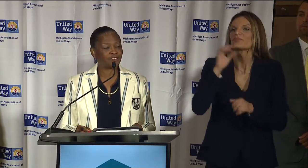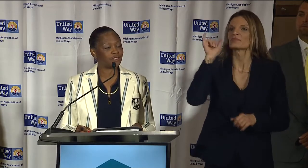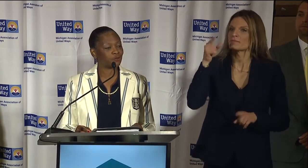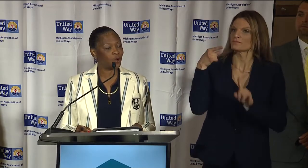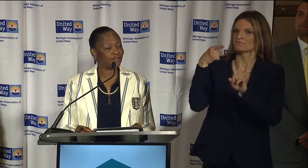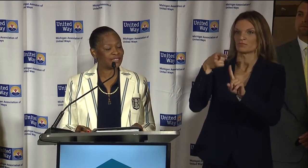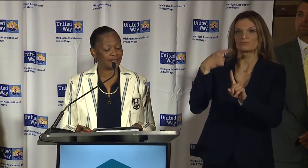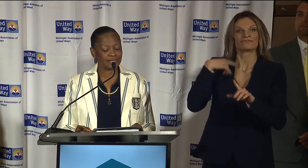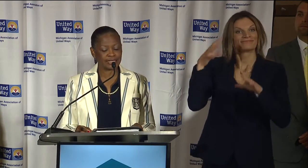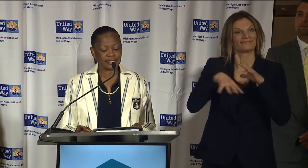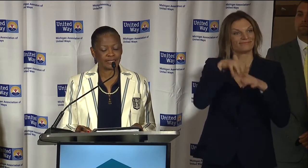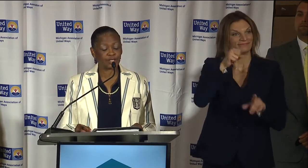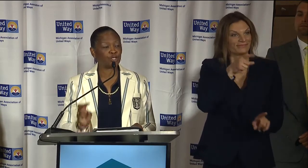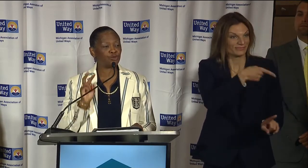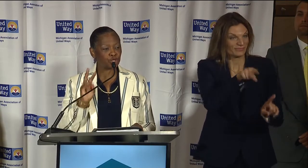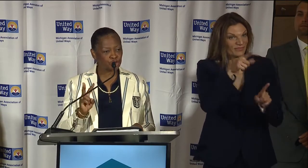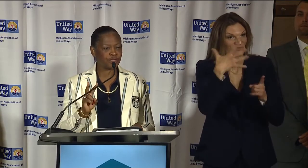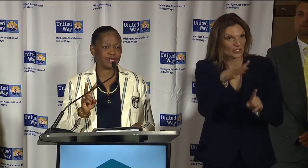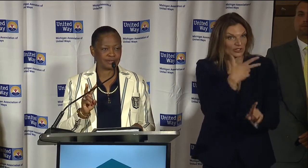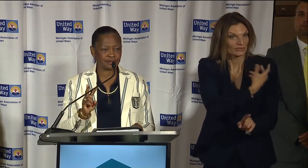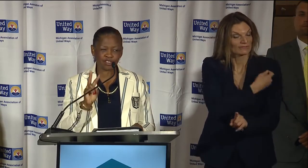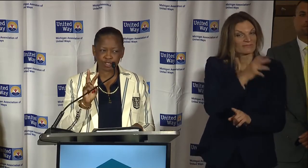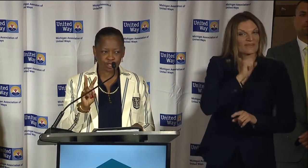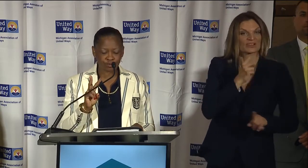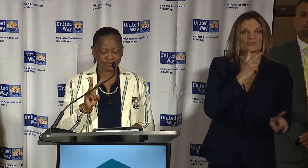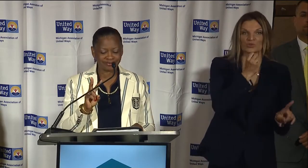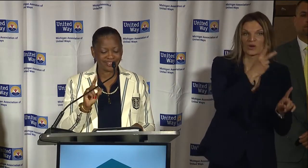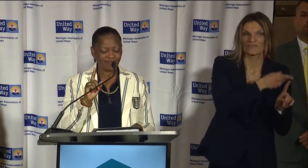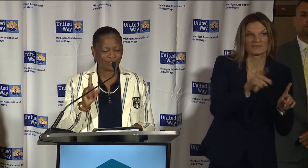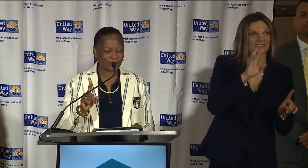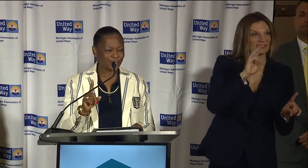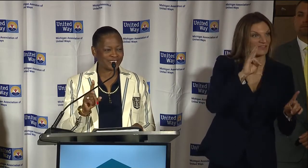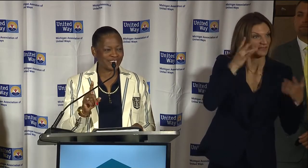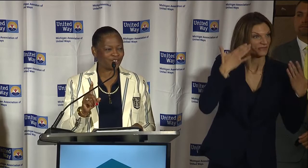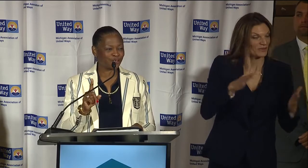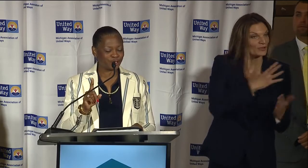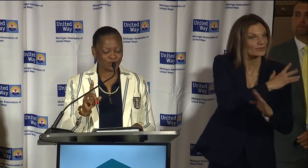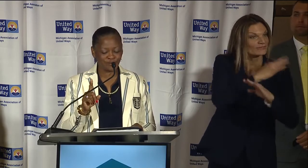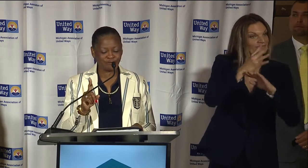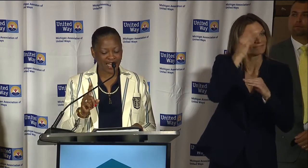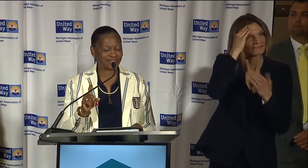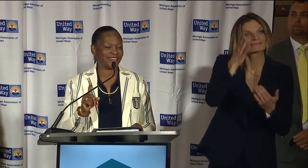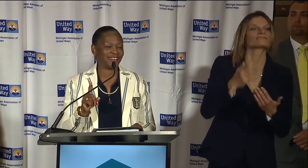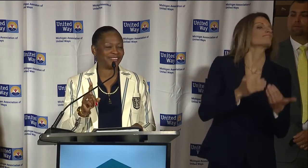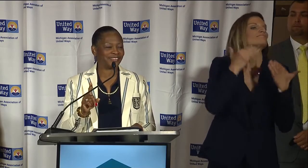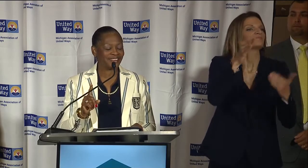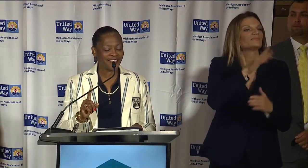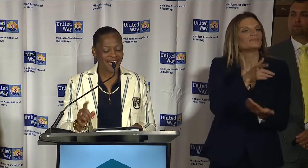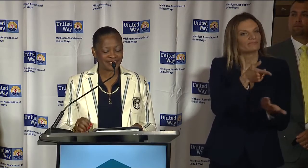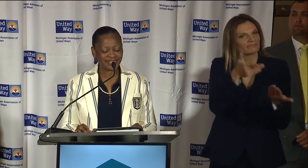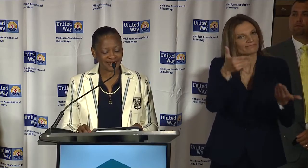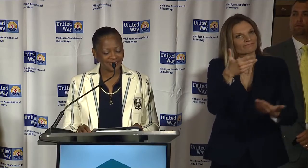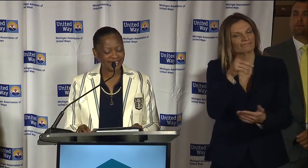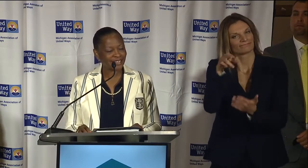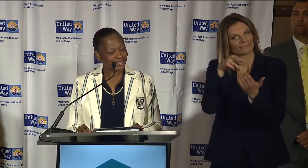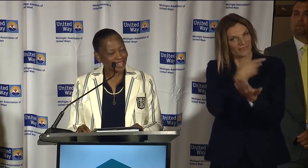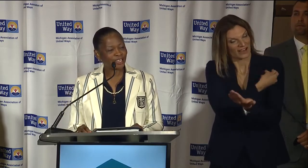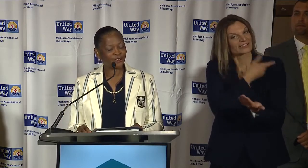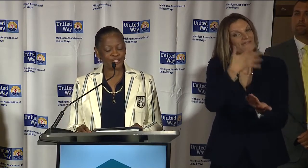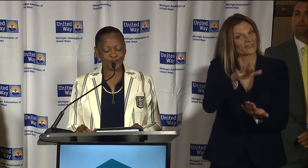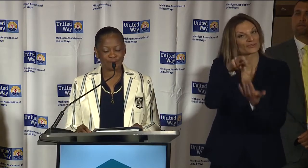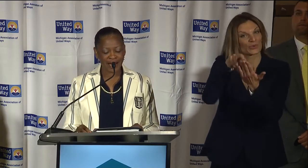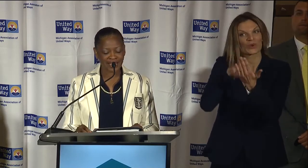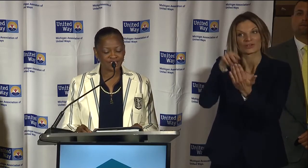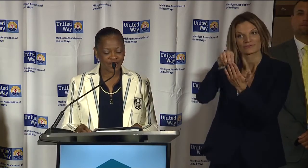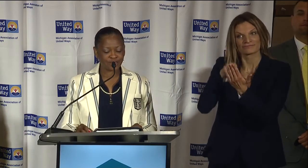between the ages of 12 and 17 to do 2 things, just 2. First, get your student vaccinated. And second, get